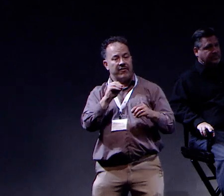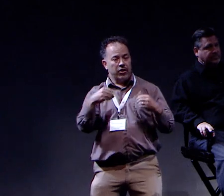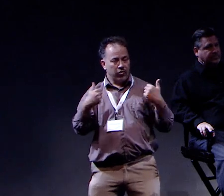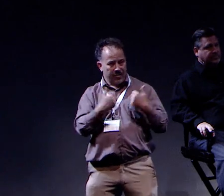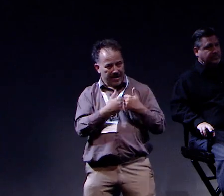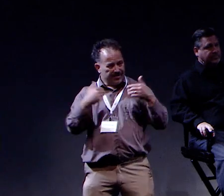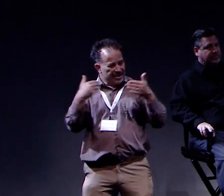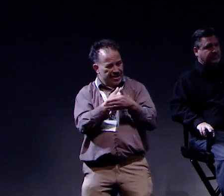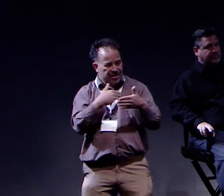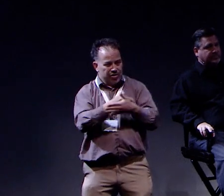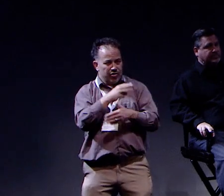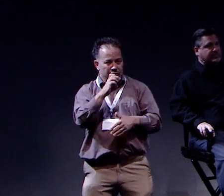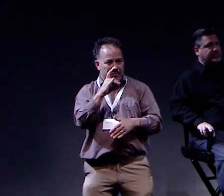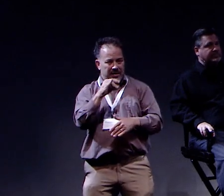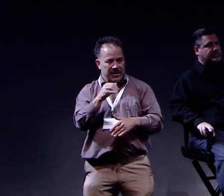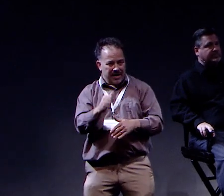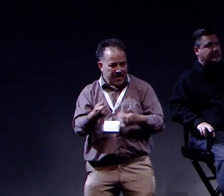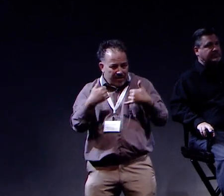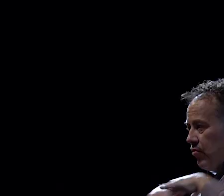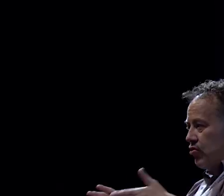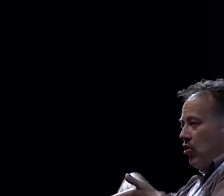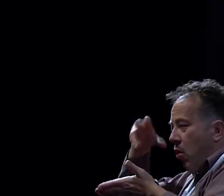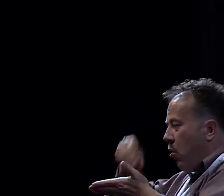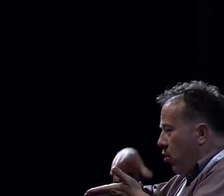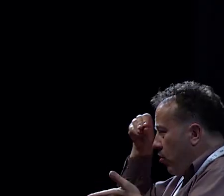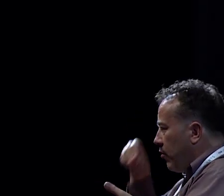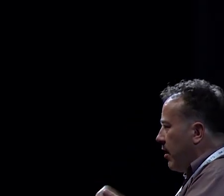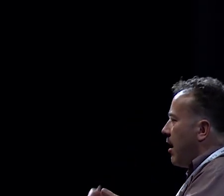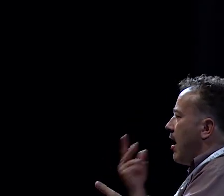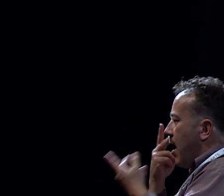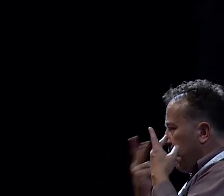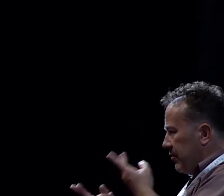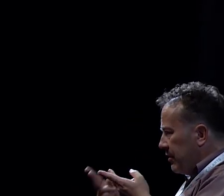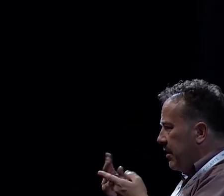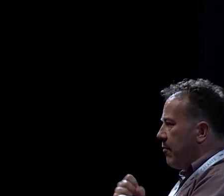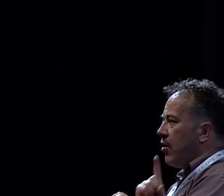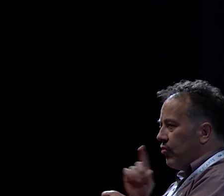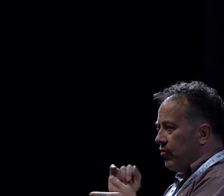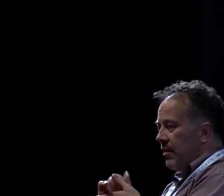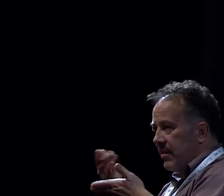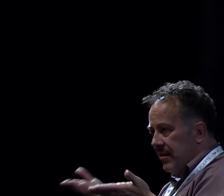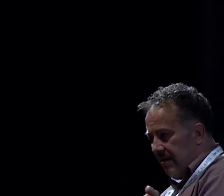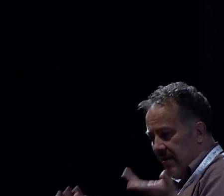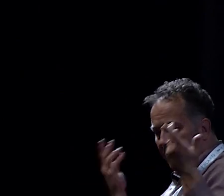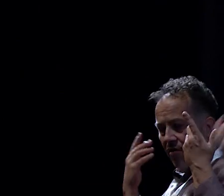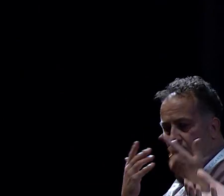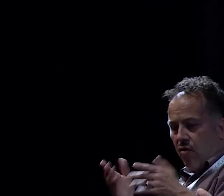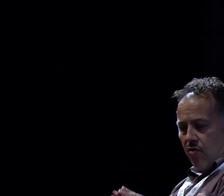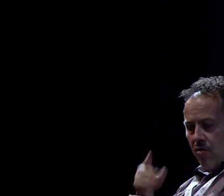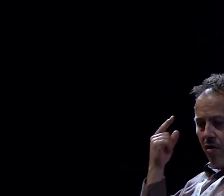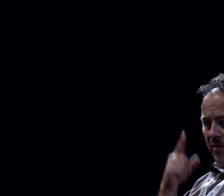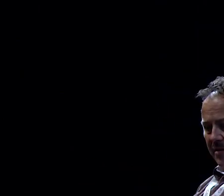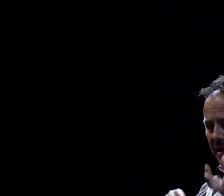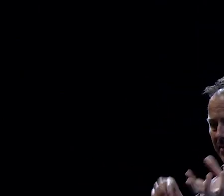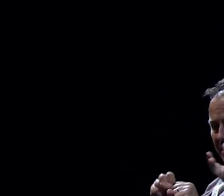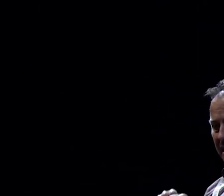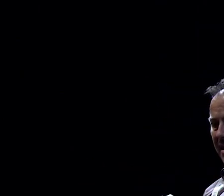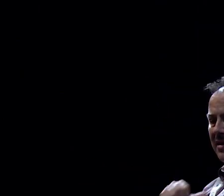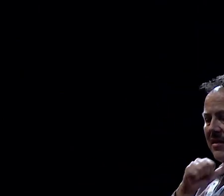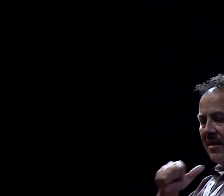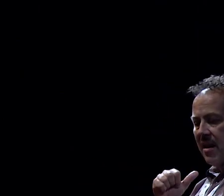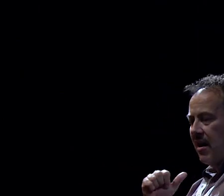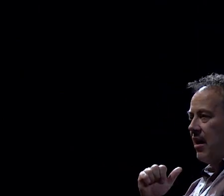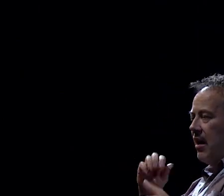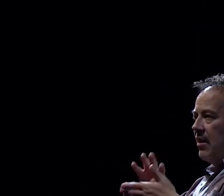medium that we're still learning. And we're seeing that these things are opposing at all times. Take the Uncharted series, one of the more